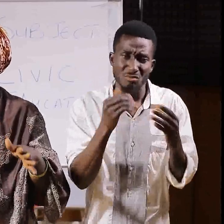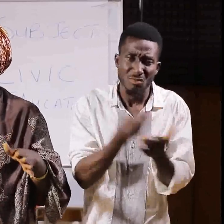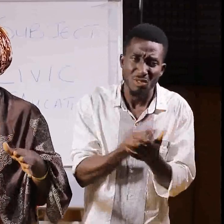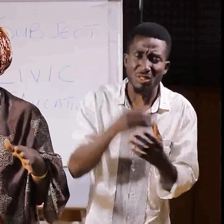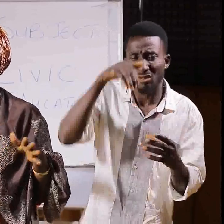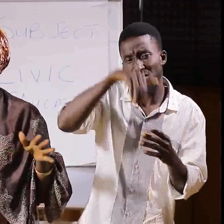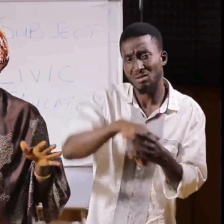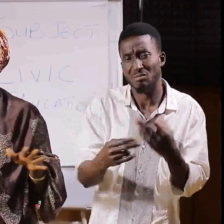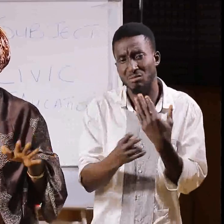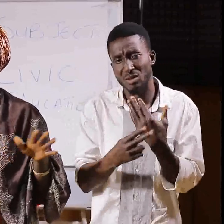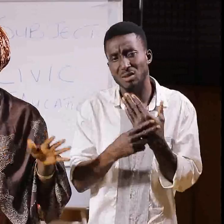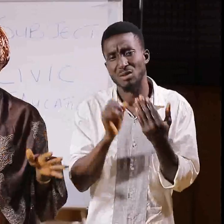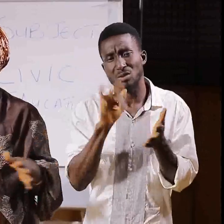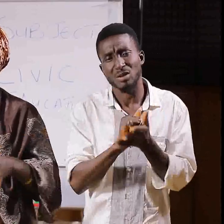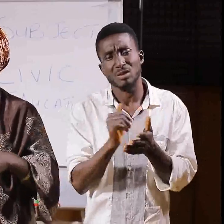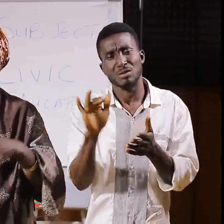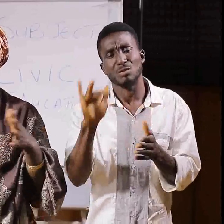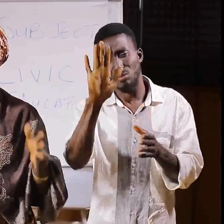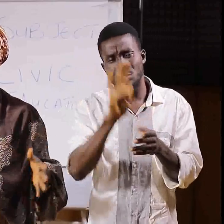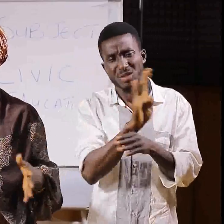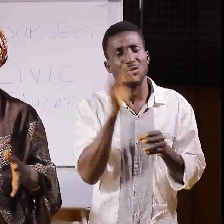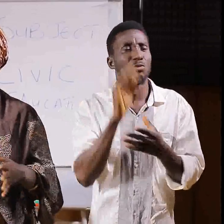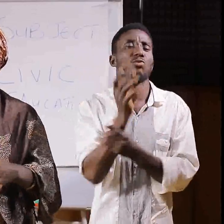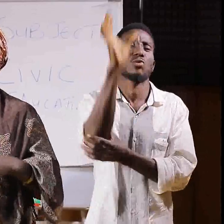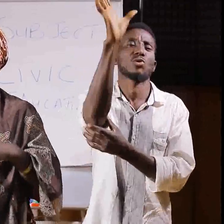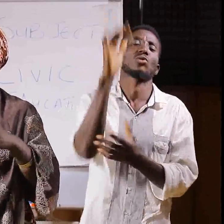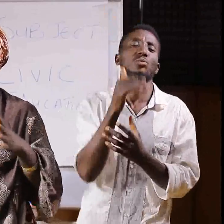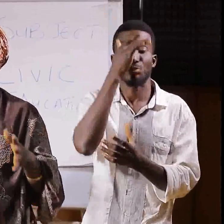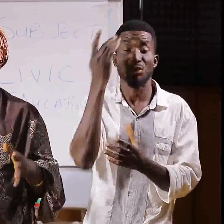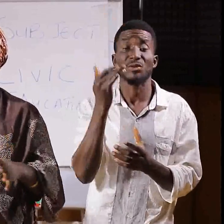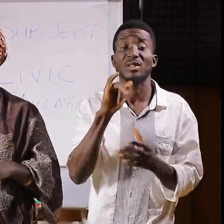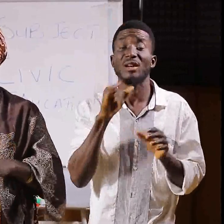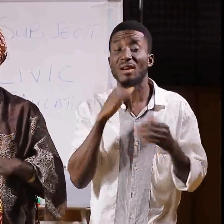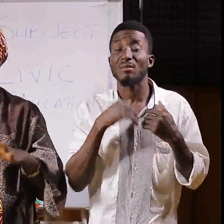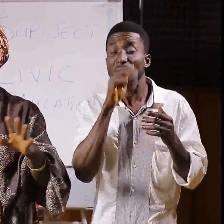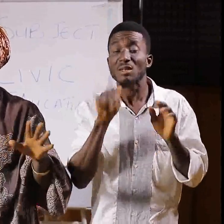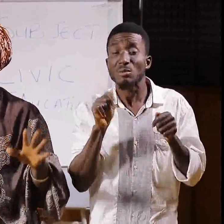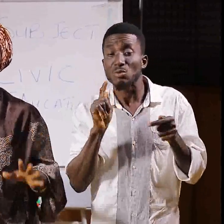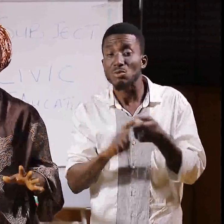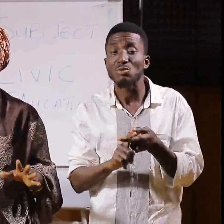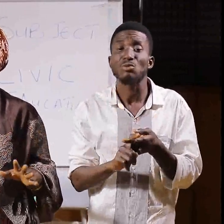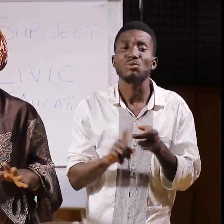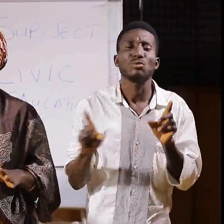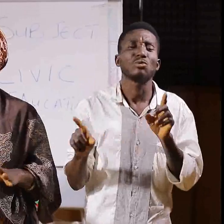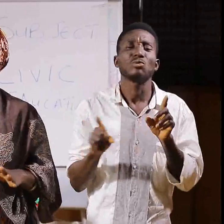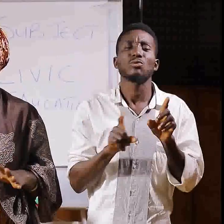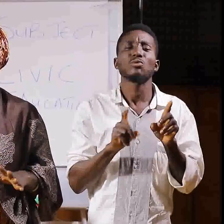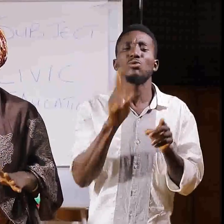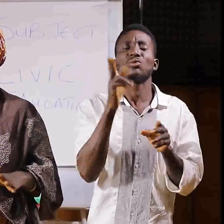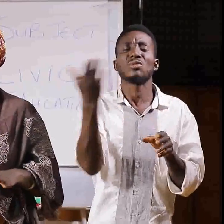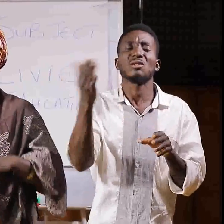out that their business will flourish because they've been able to spread their tentacles